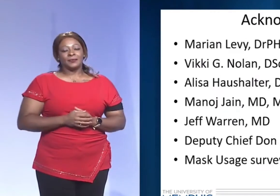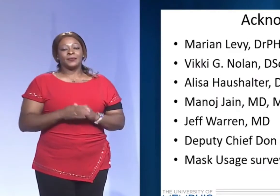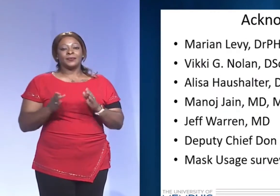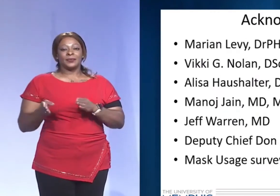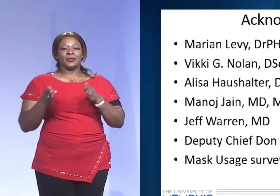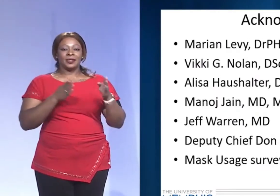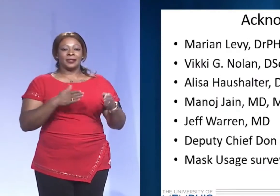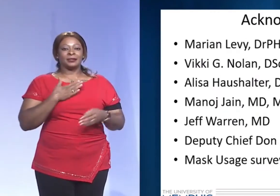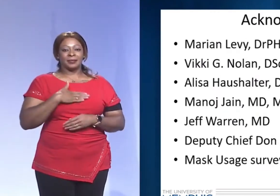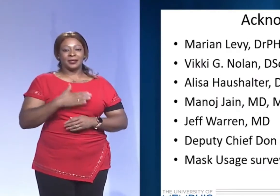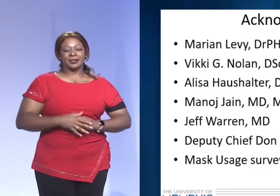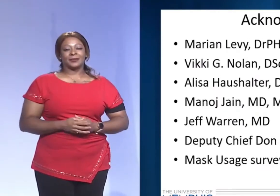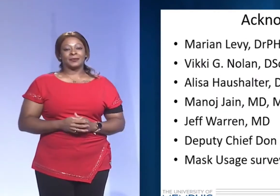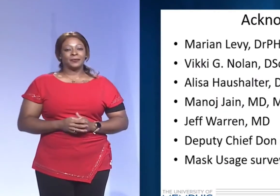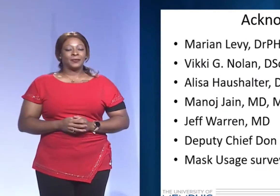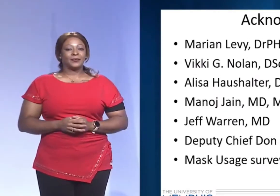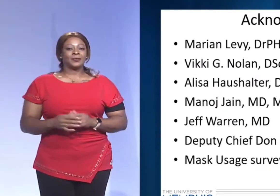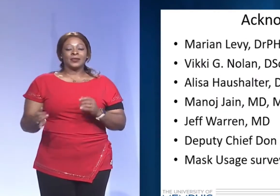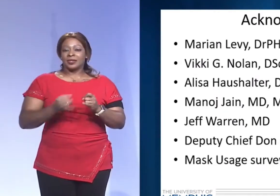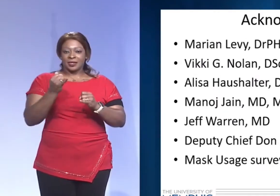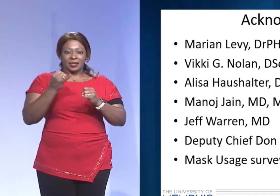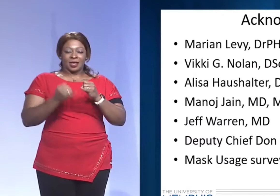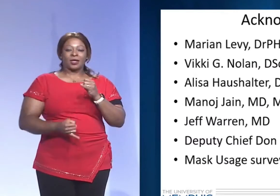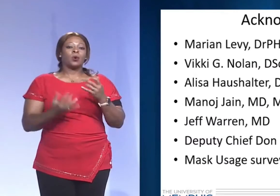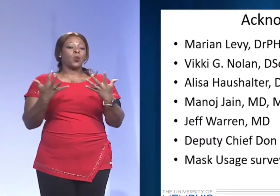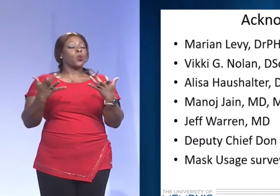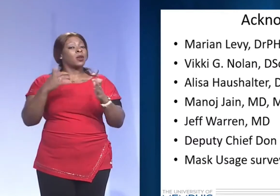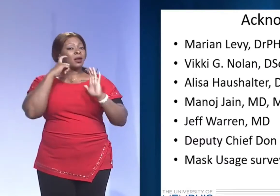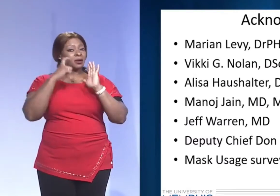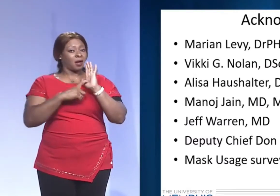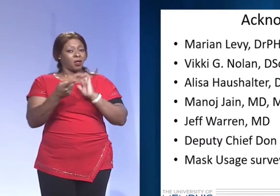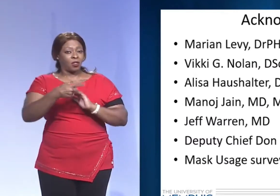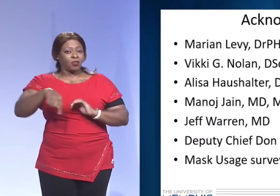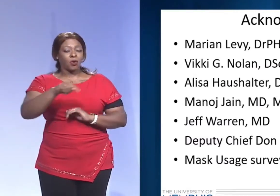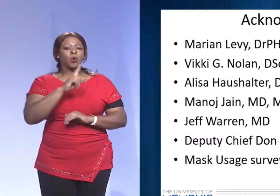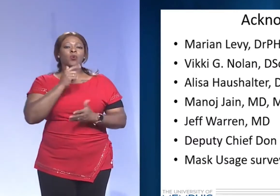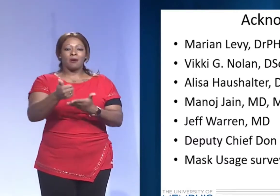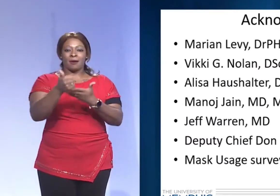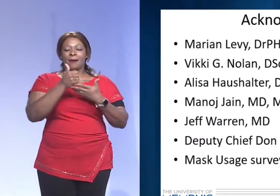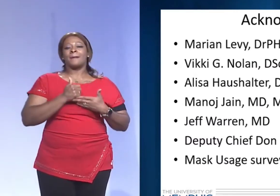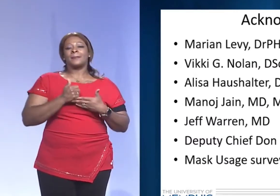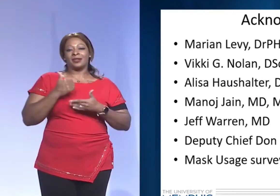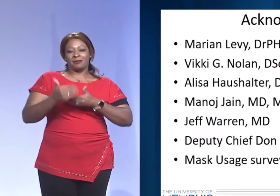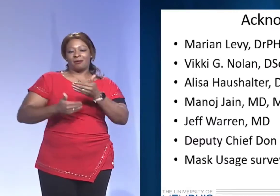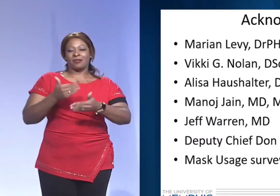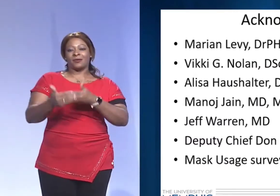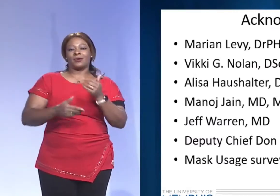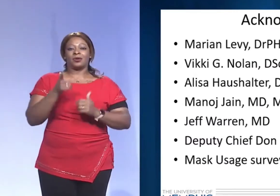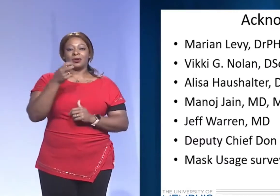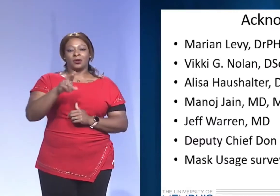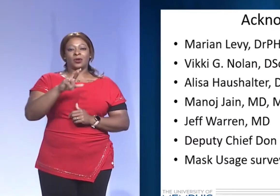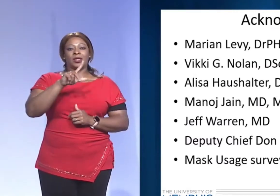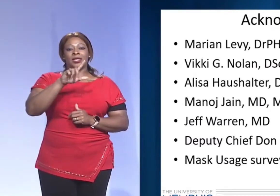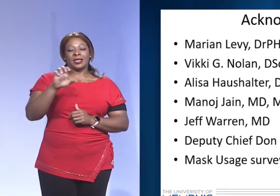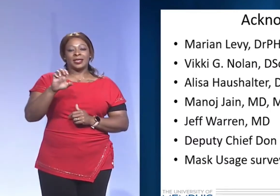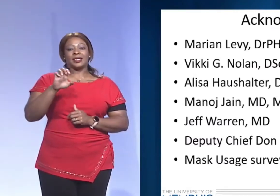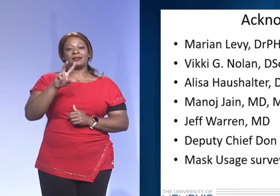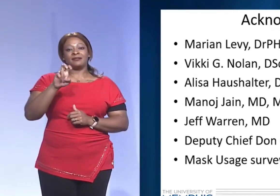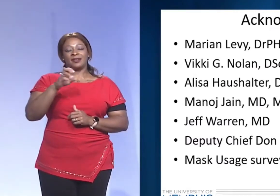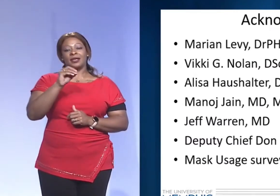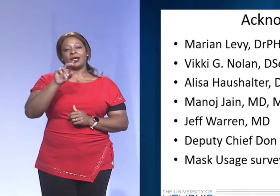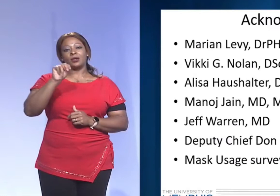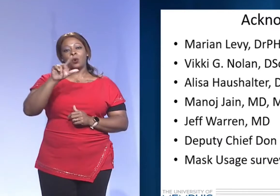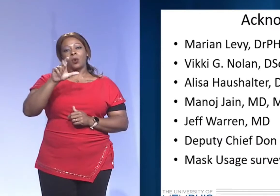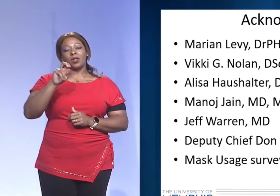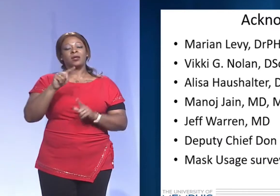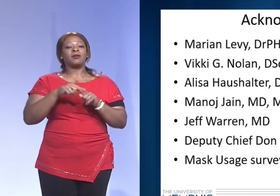slide, please. Lastly, we would like to acknowledge those who really helped us along the way: Dr. Levy and Dr. Nolan from the School